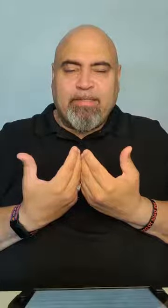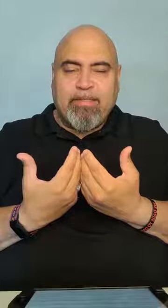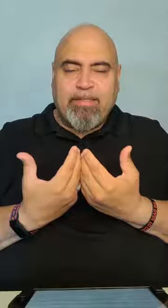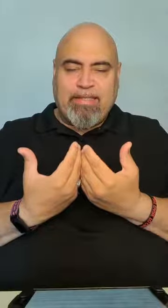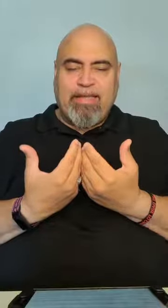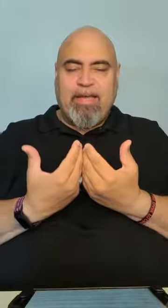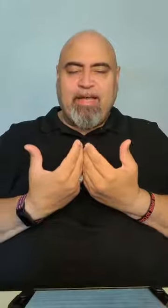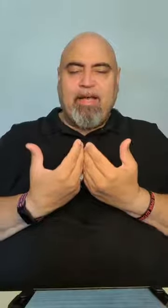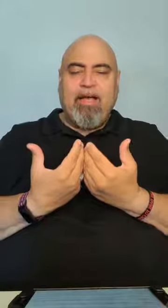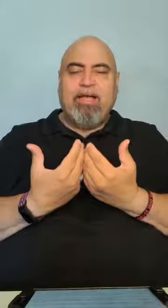to seek God,